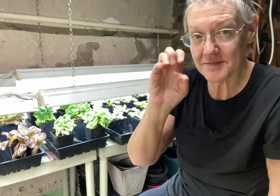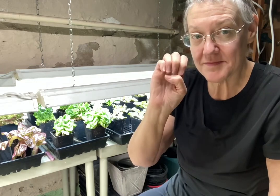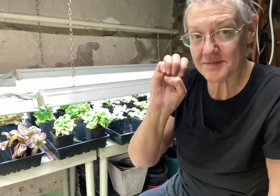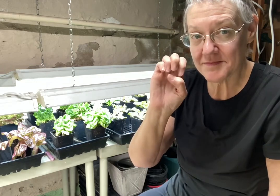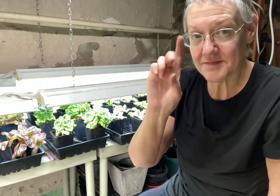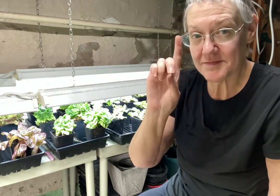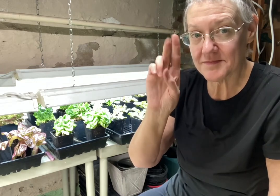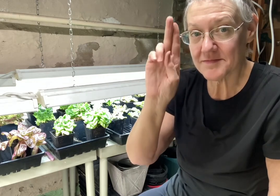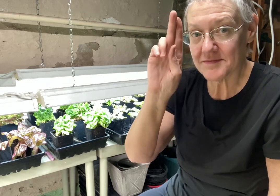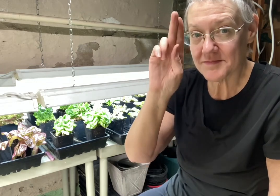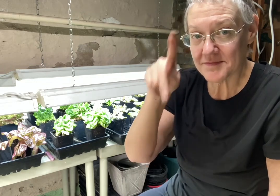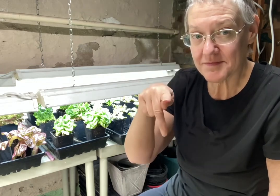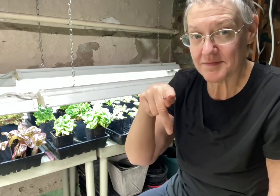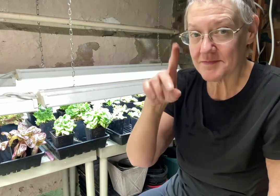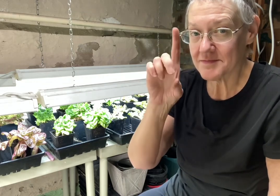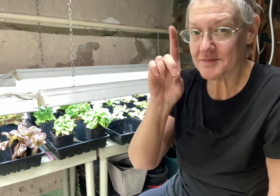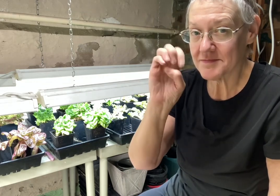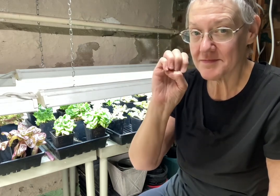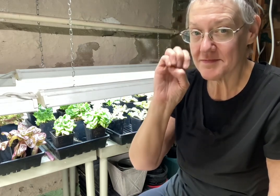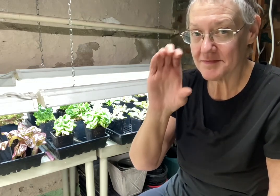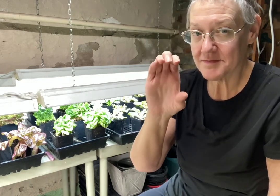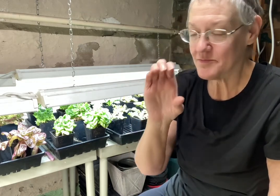and potted them up in December.